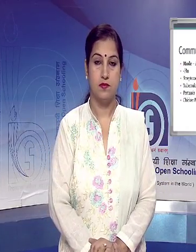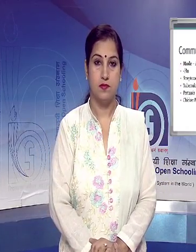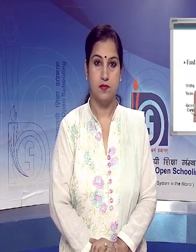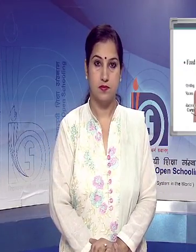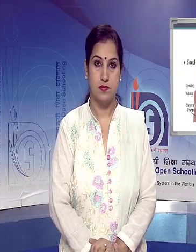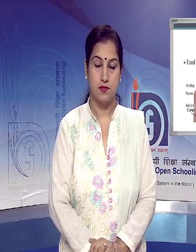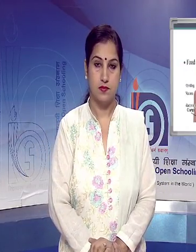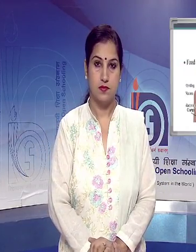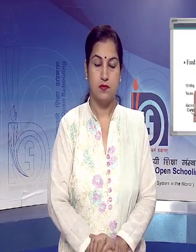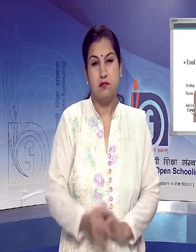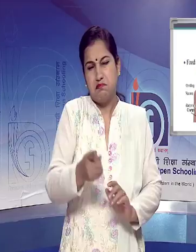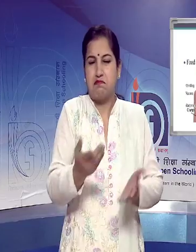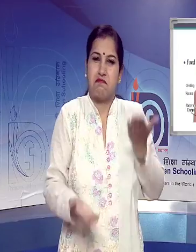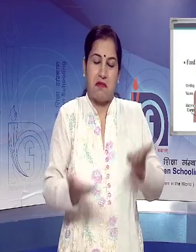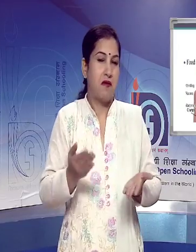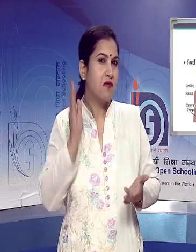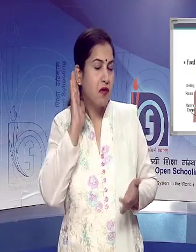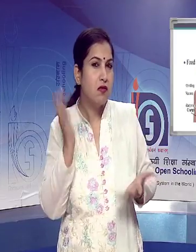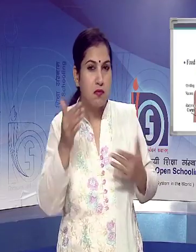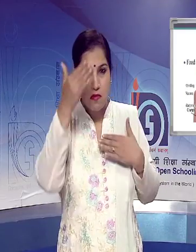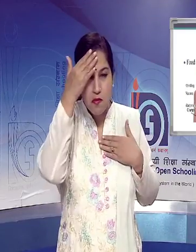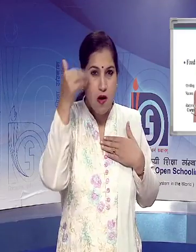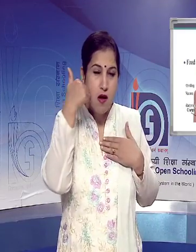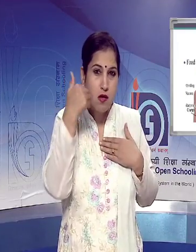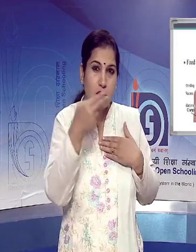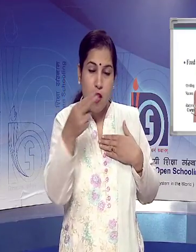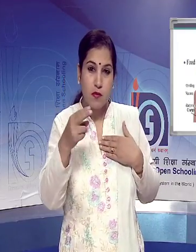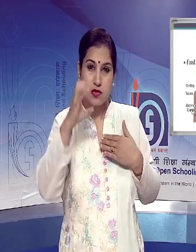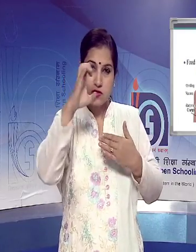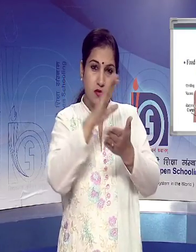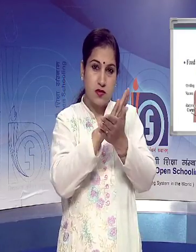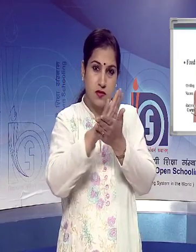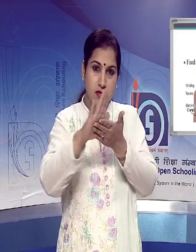You must have heard a disease named cholera.